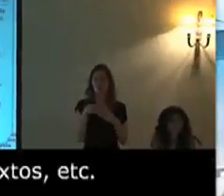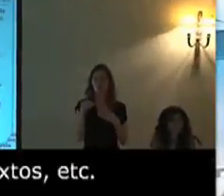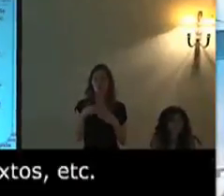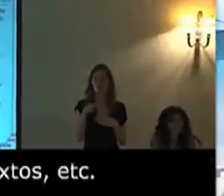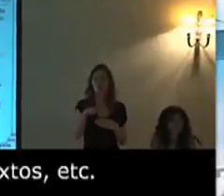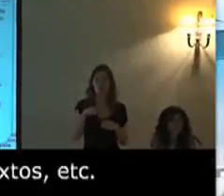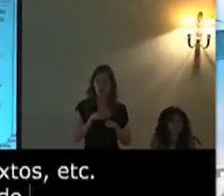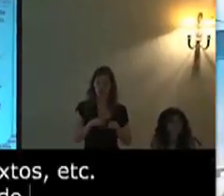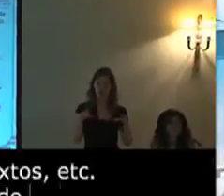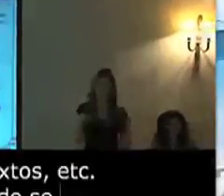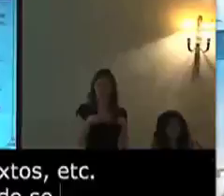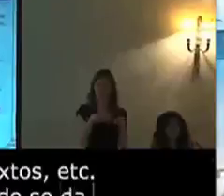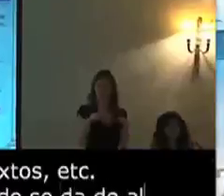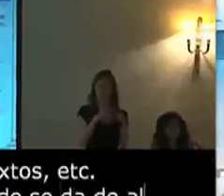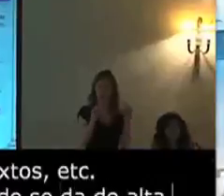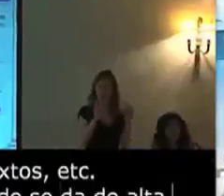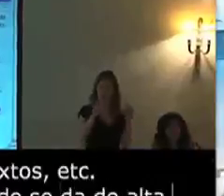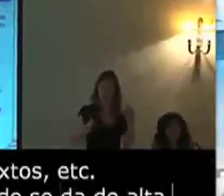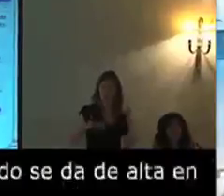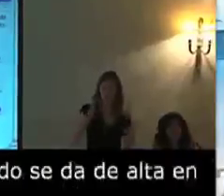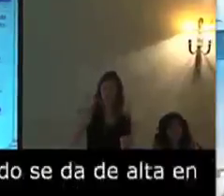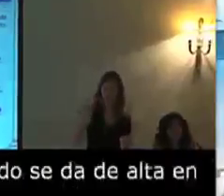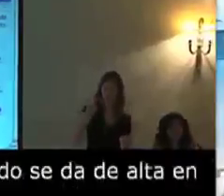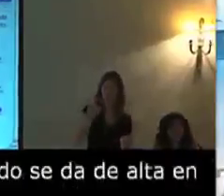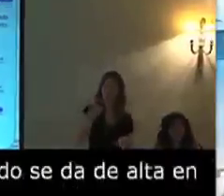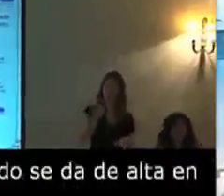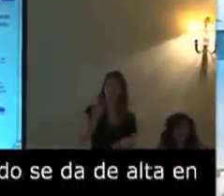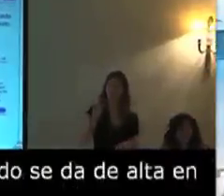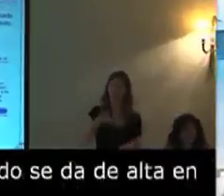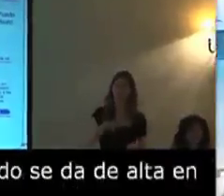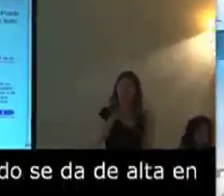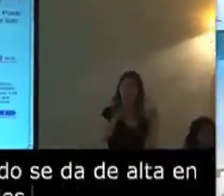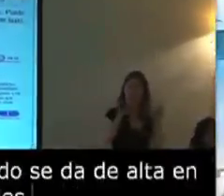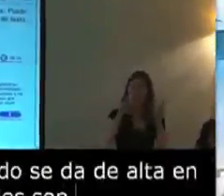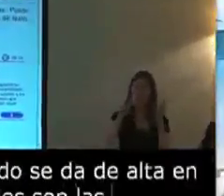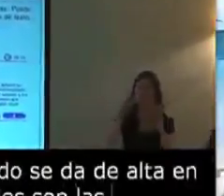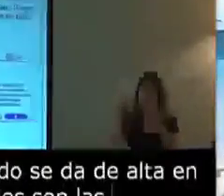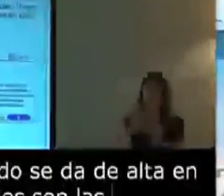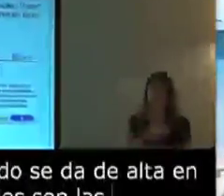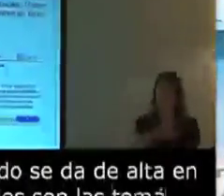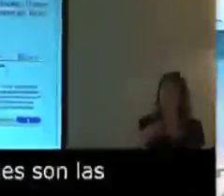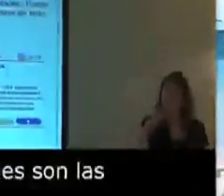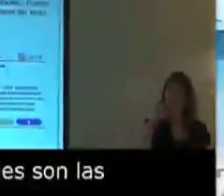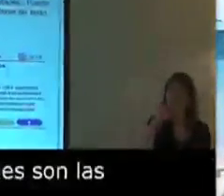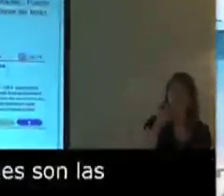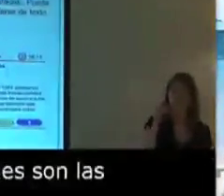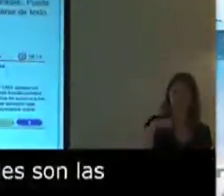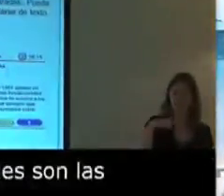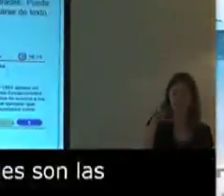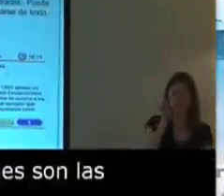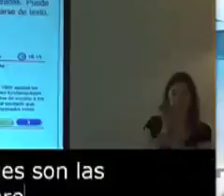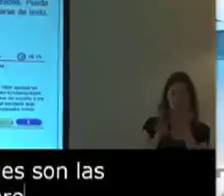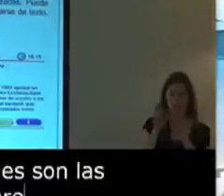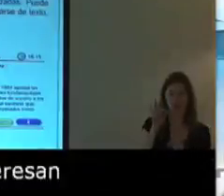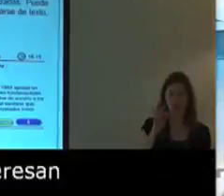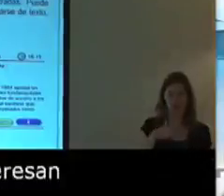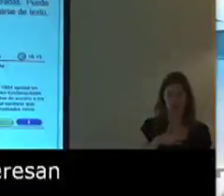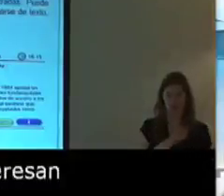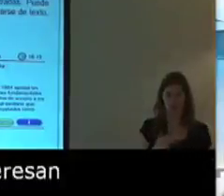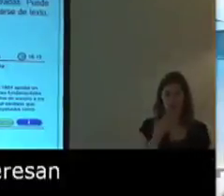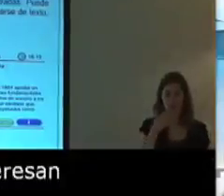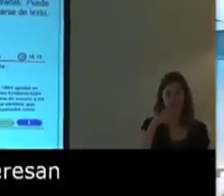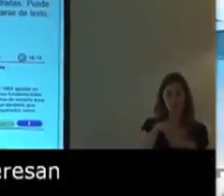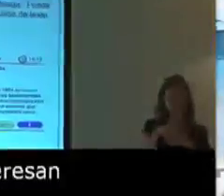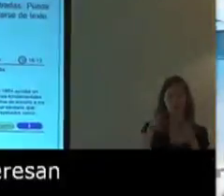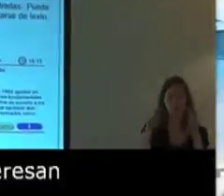And when the user registers to this social TV platform, they indicate